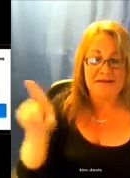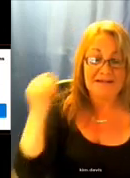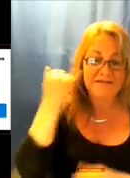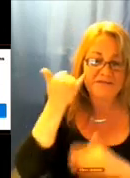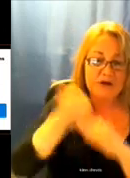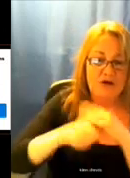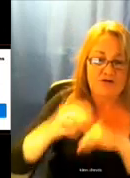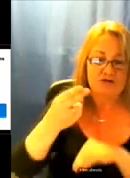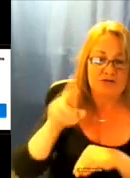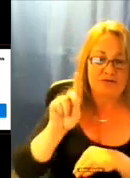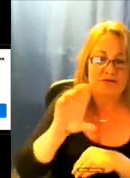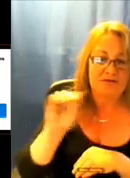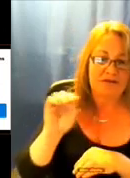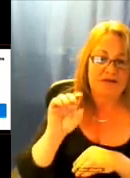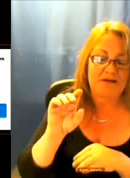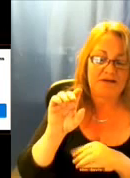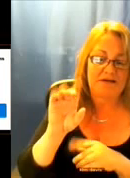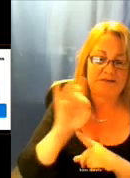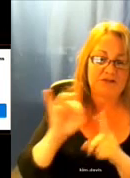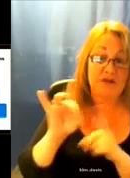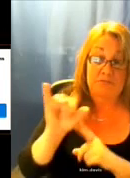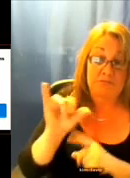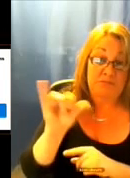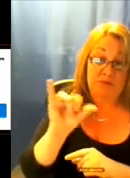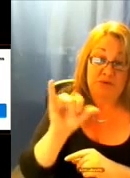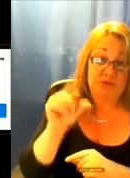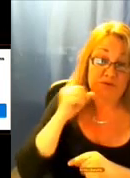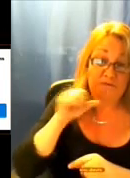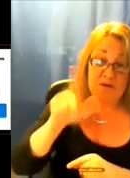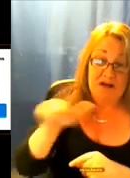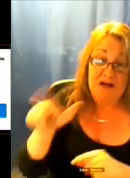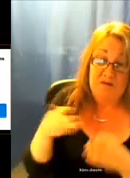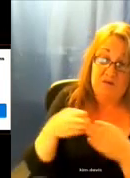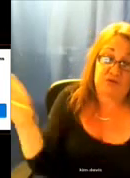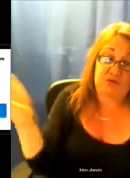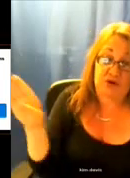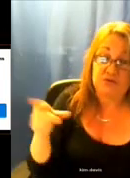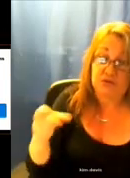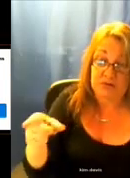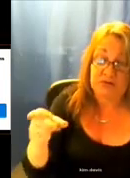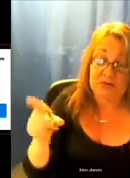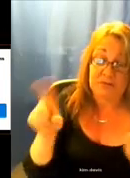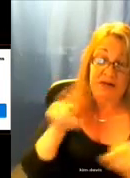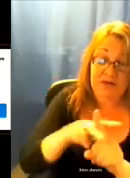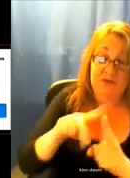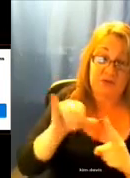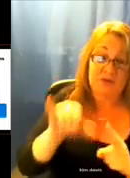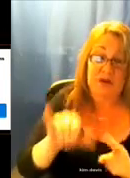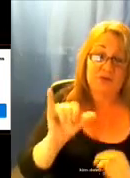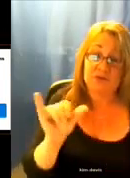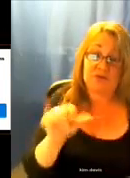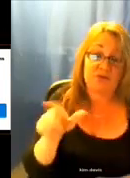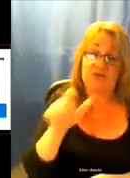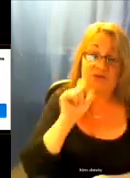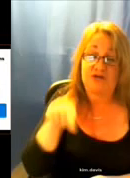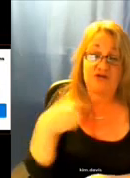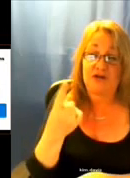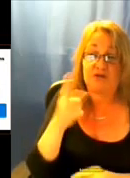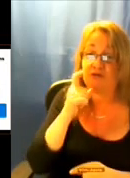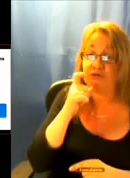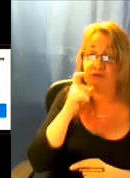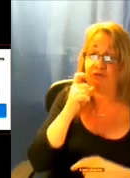aid or of Nebraska Access Line or the Department of Health and Human Services.